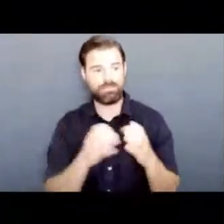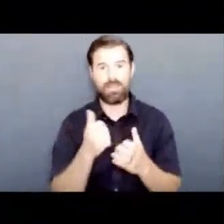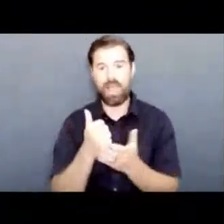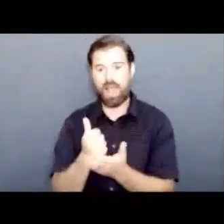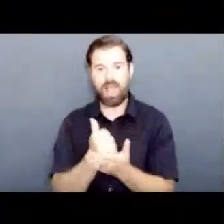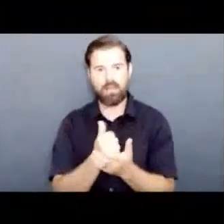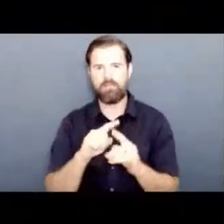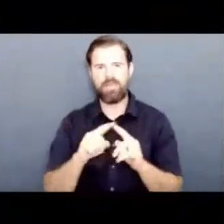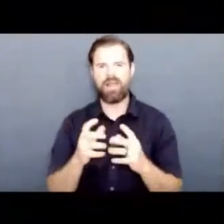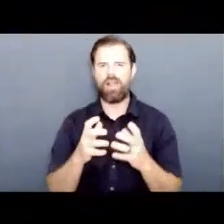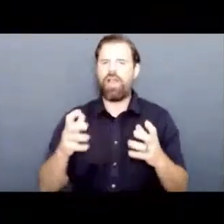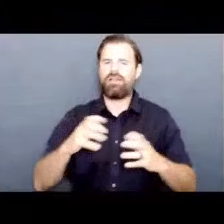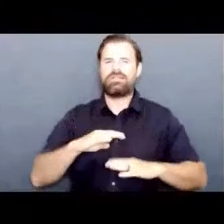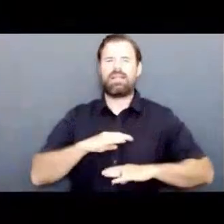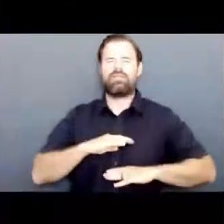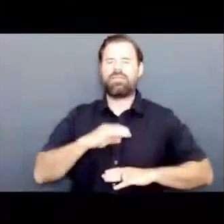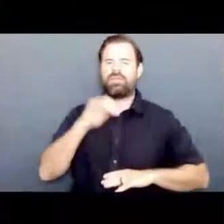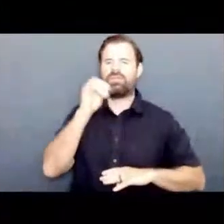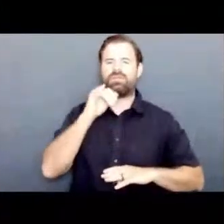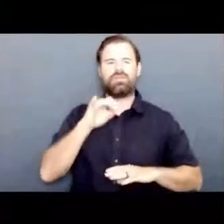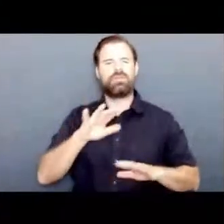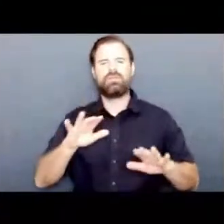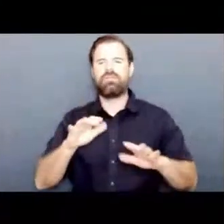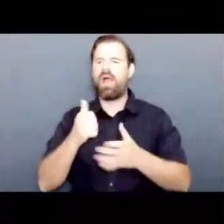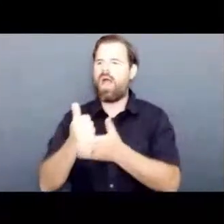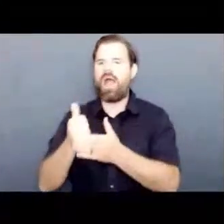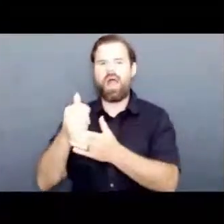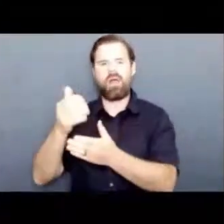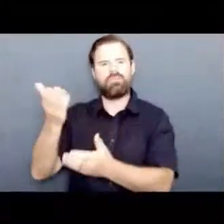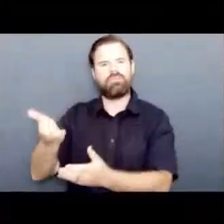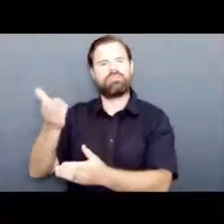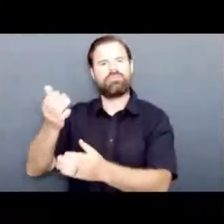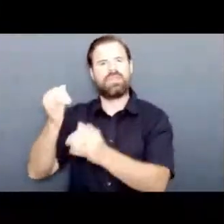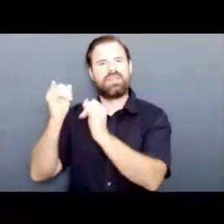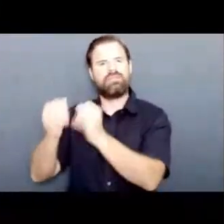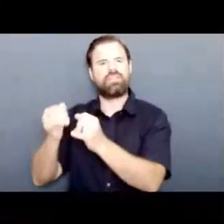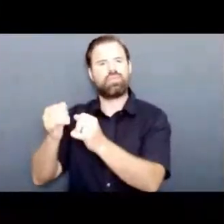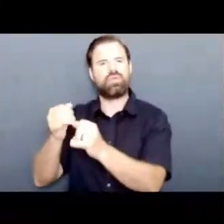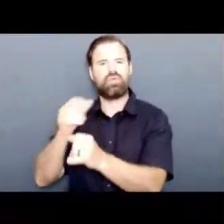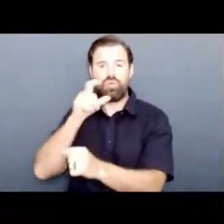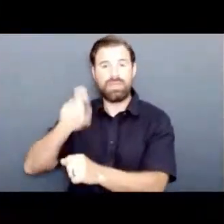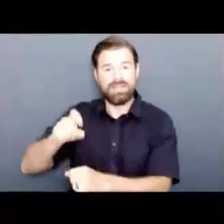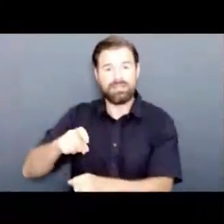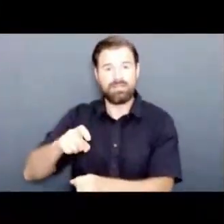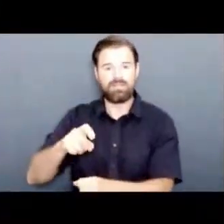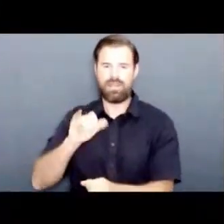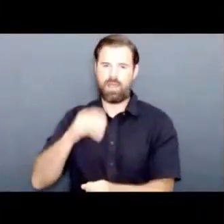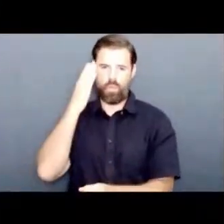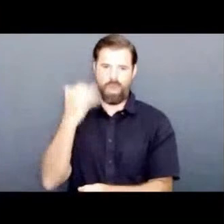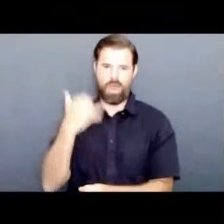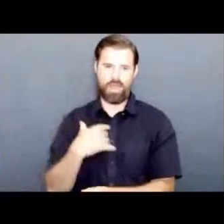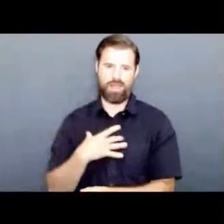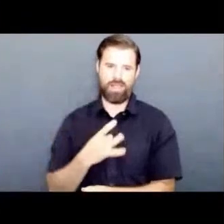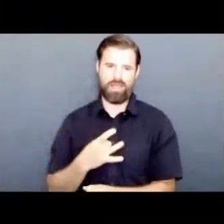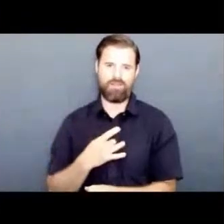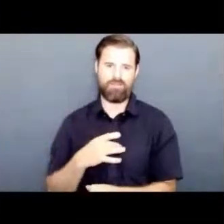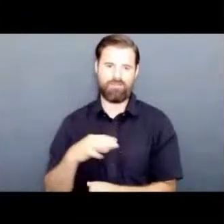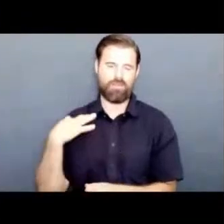but you get a lot of satisfaction from having helped an individual who was in need. And so that's why I like to volunteer.